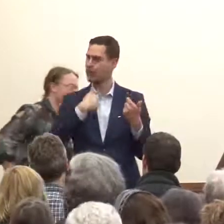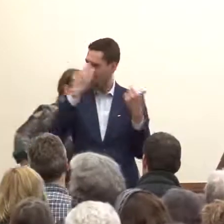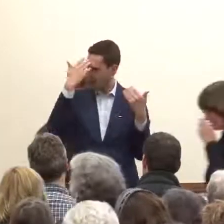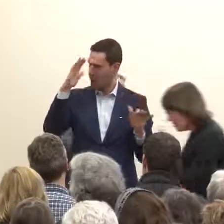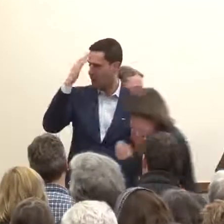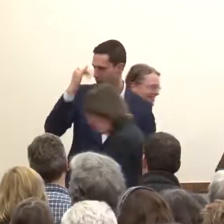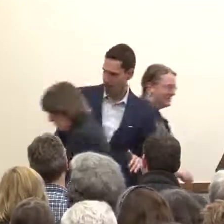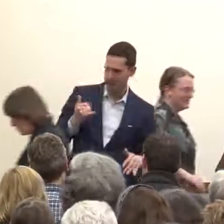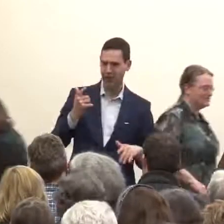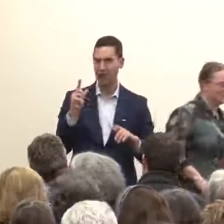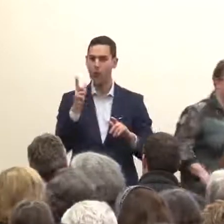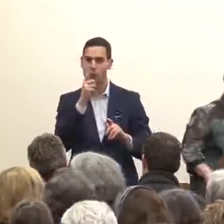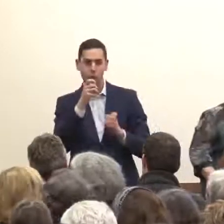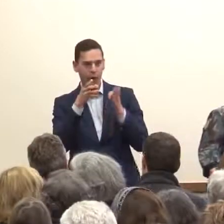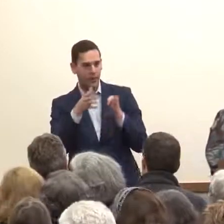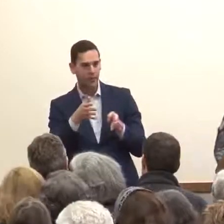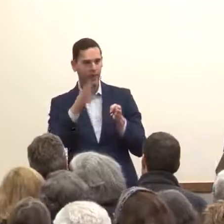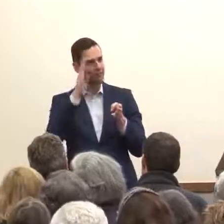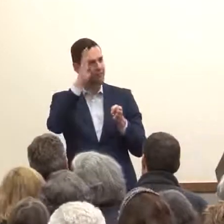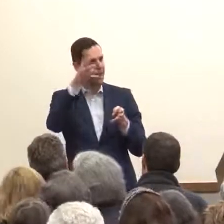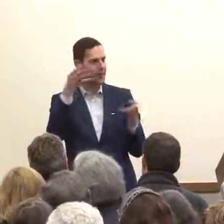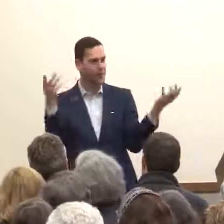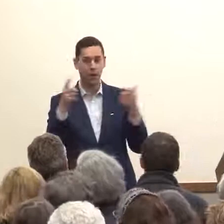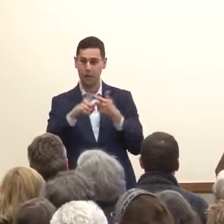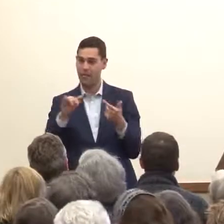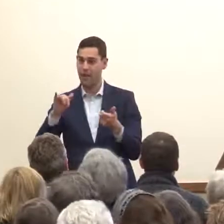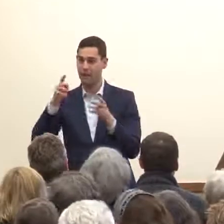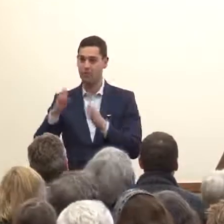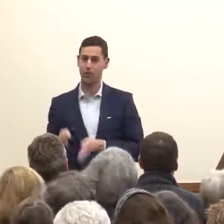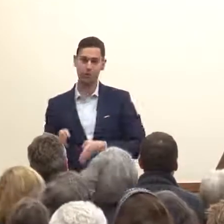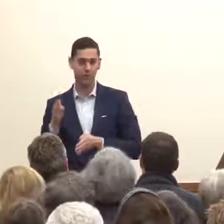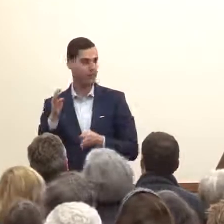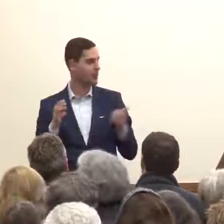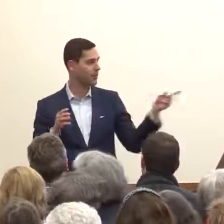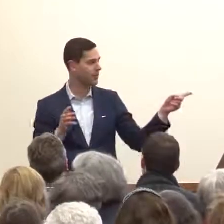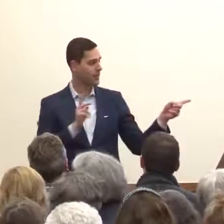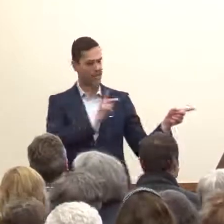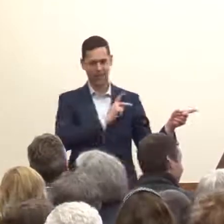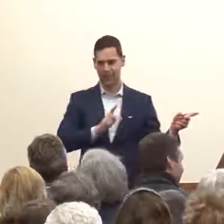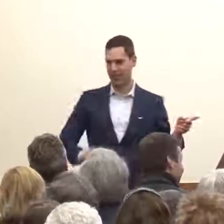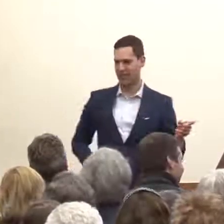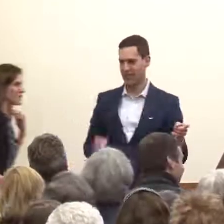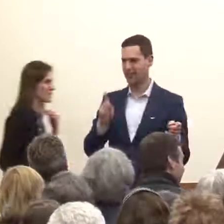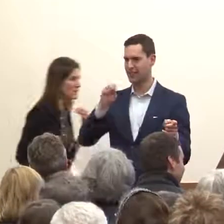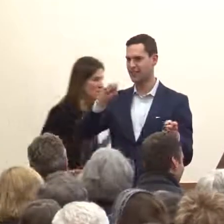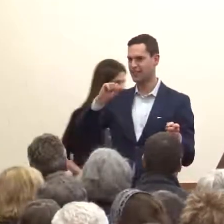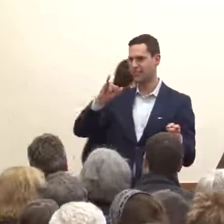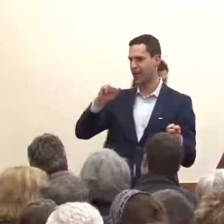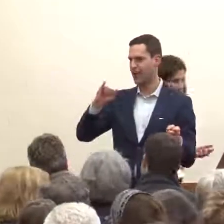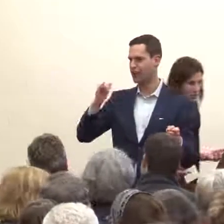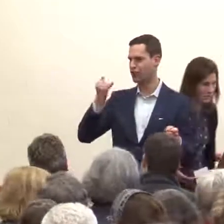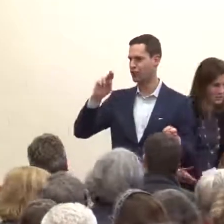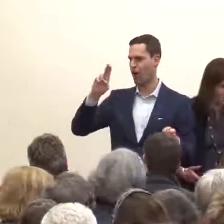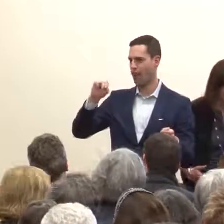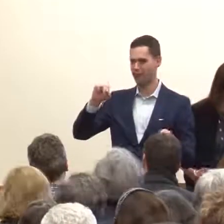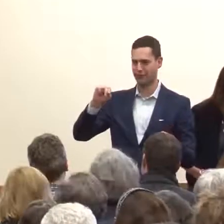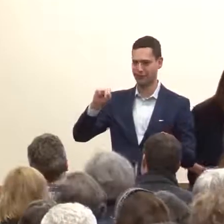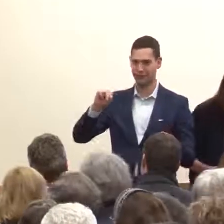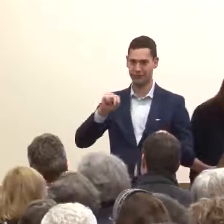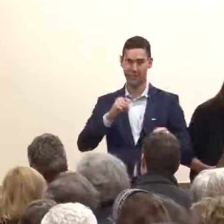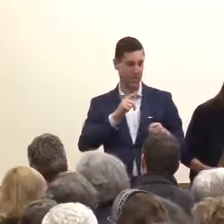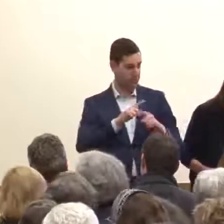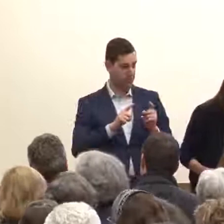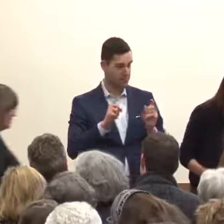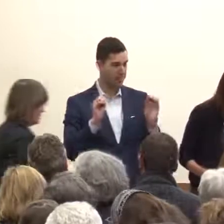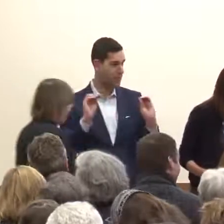the source is. The person who invented it knew that there was a writing system. It was King Sejong. King Sejong. But nobody knows where